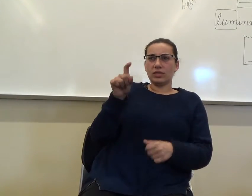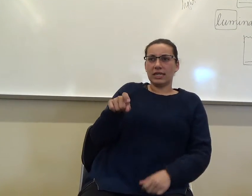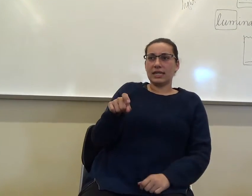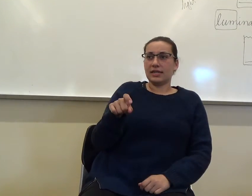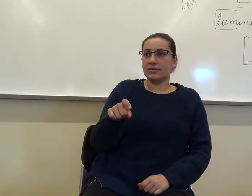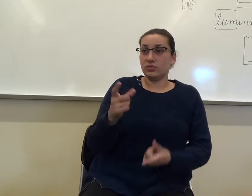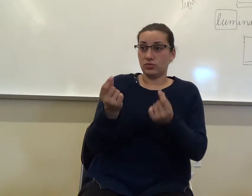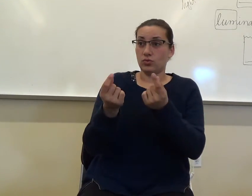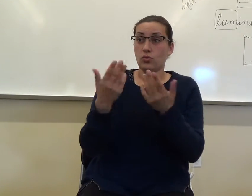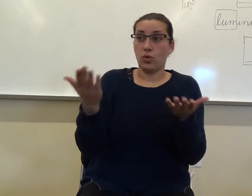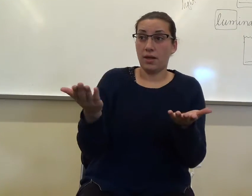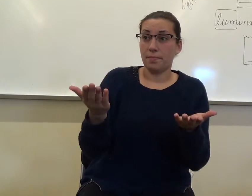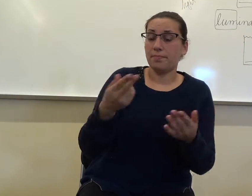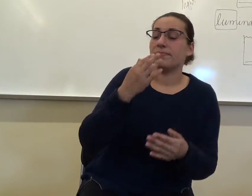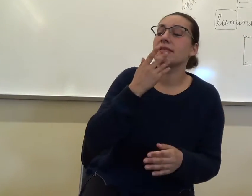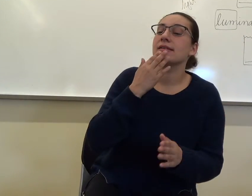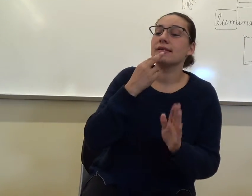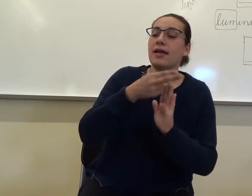the highlighting and annotating